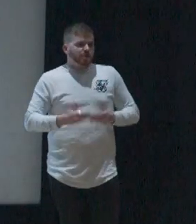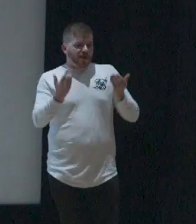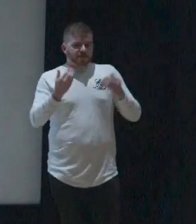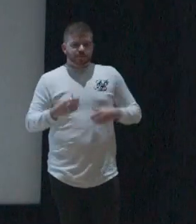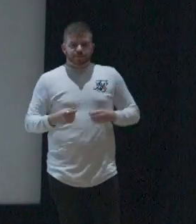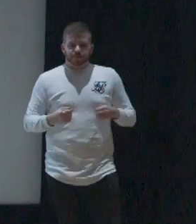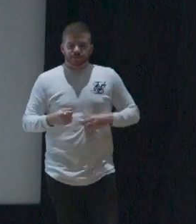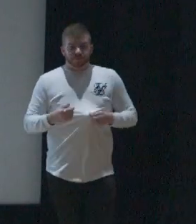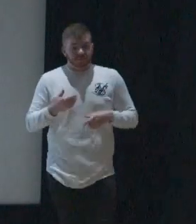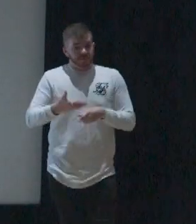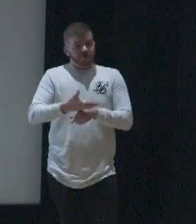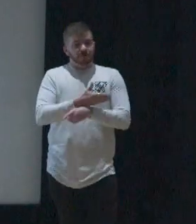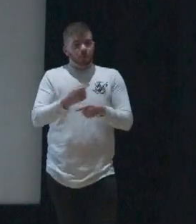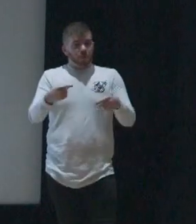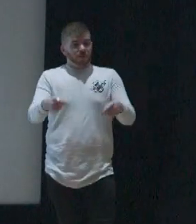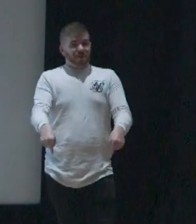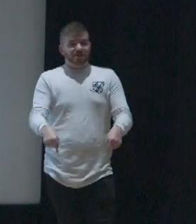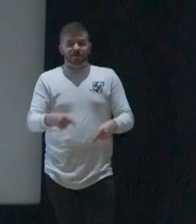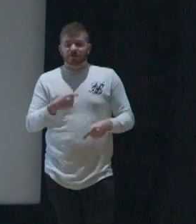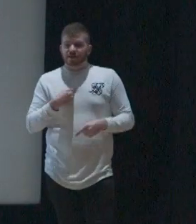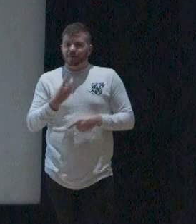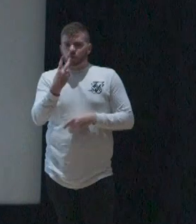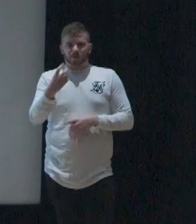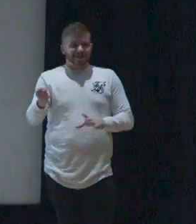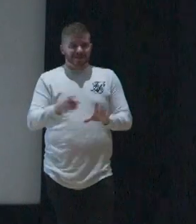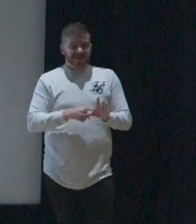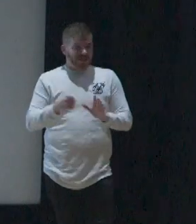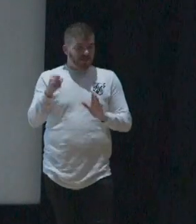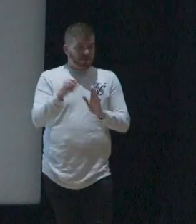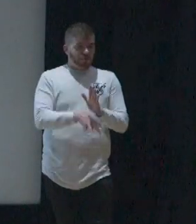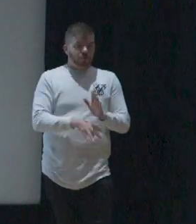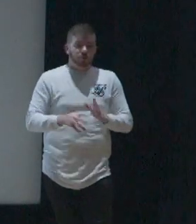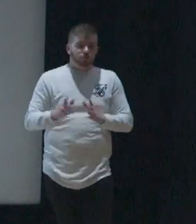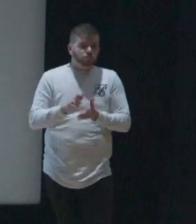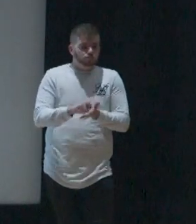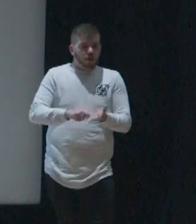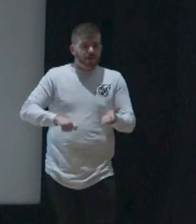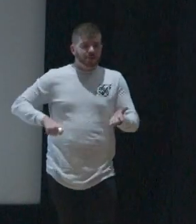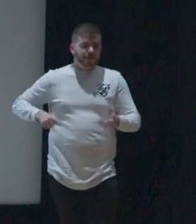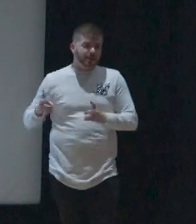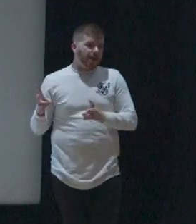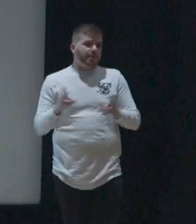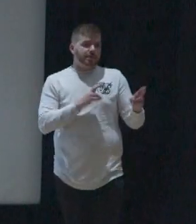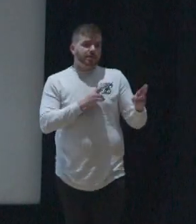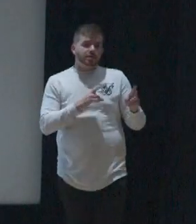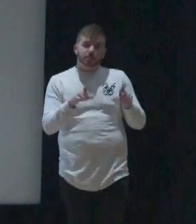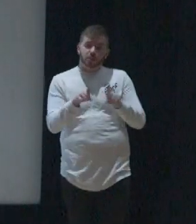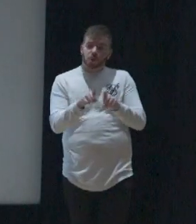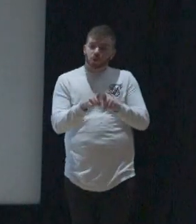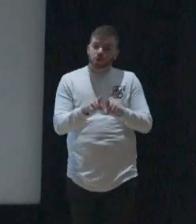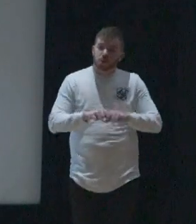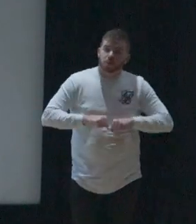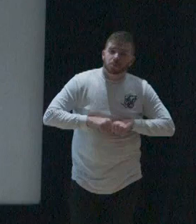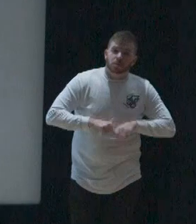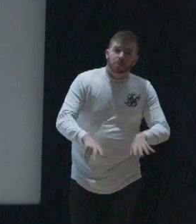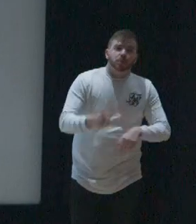But prior to this, I've had also, and concurrent with this, I've had 20 years' experience in writing and editing. I've also shipped 2 games.